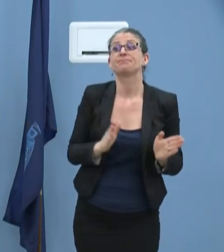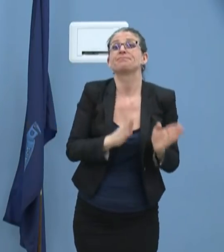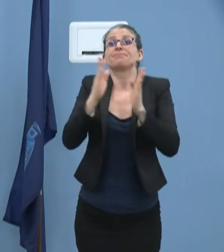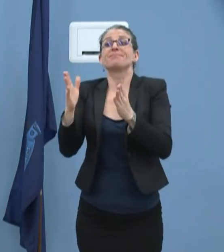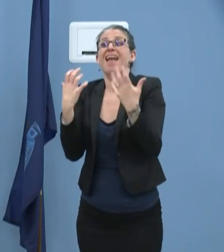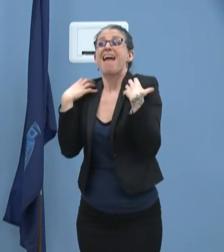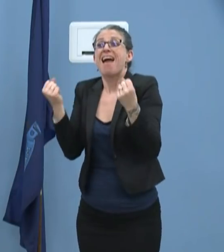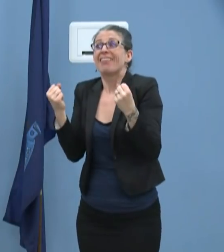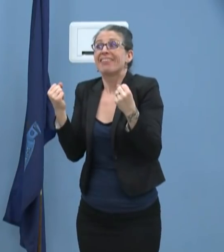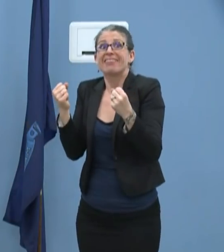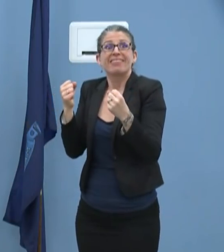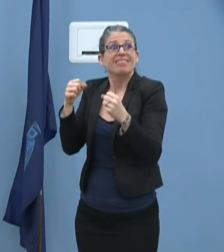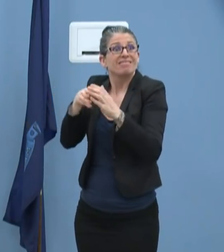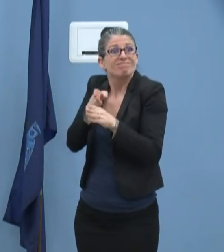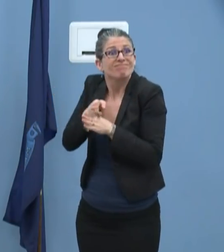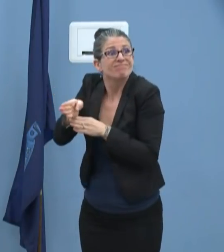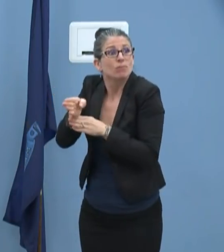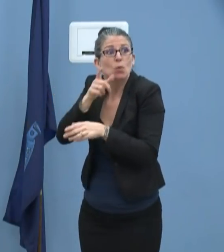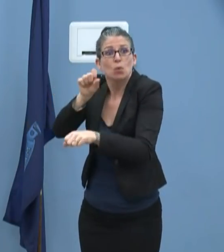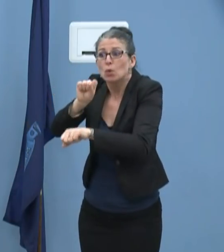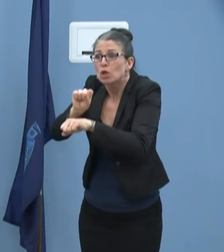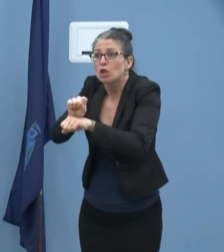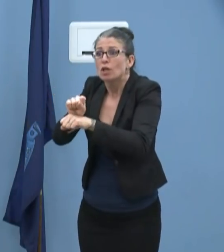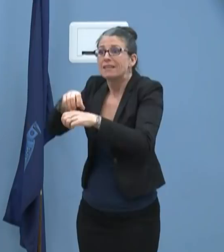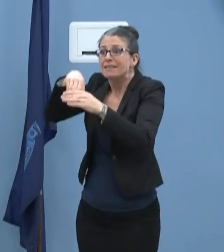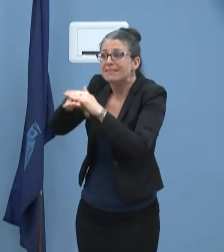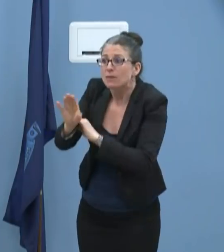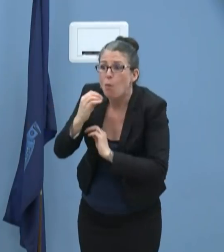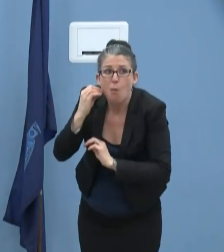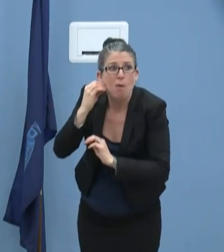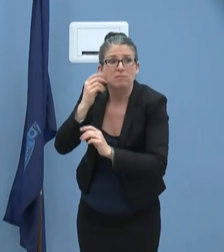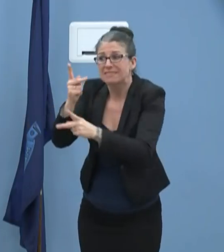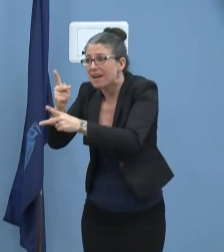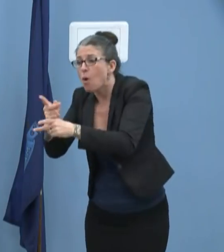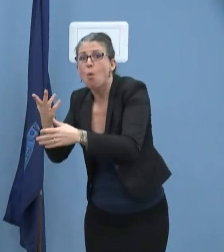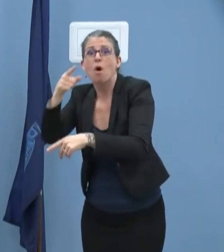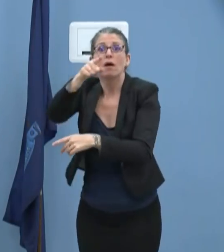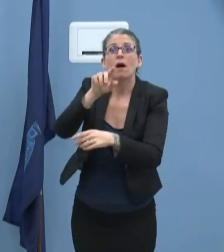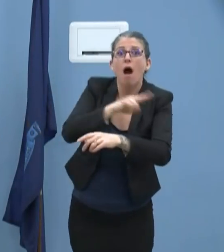as well as have appropriate protection in order to test patients.